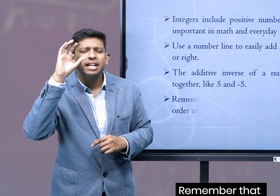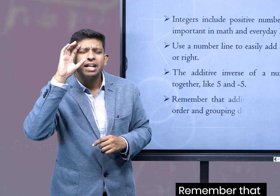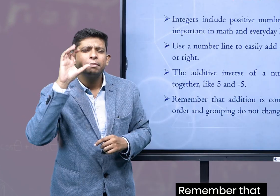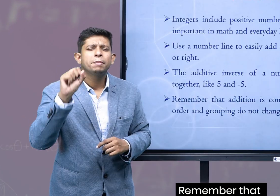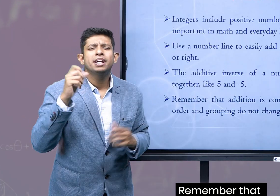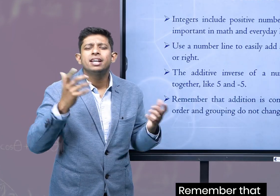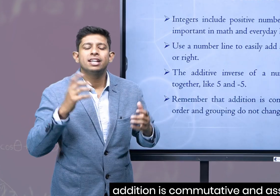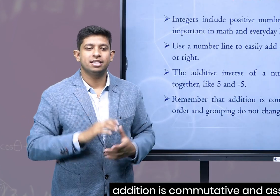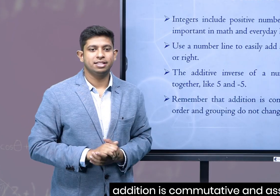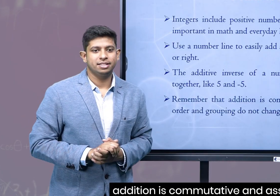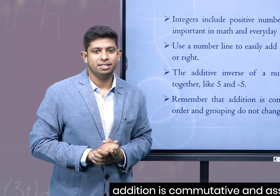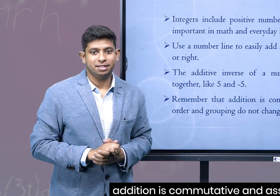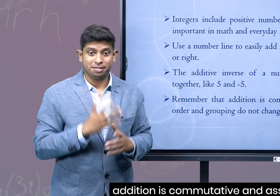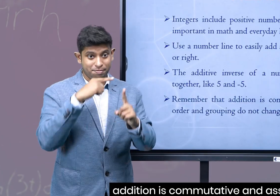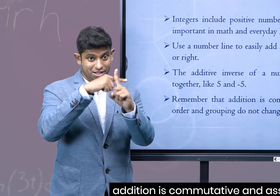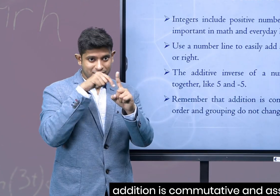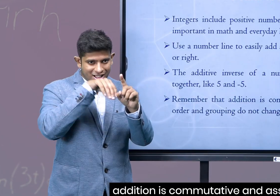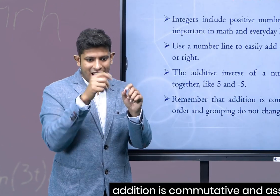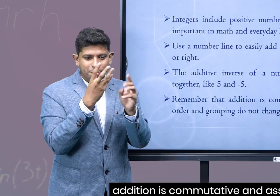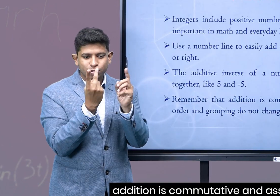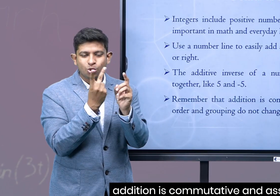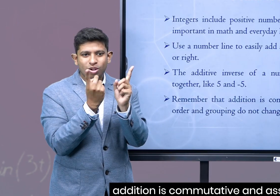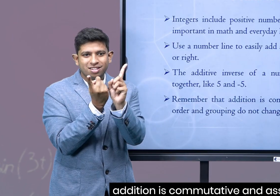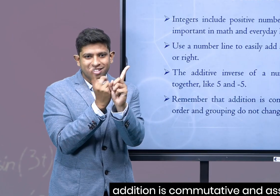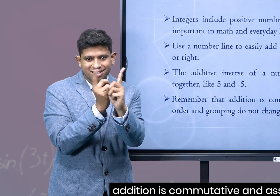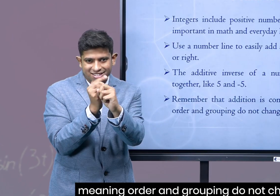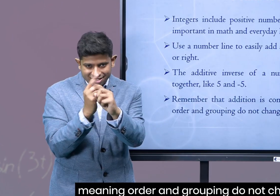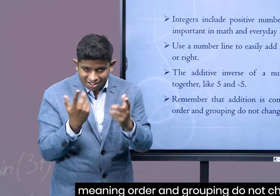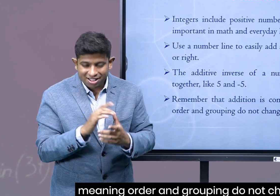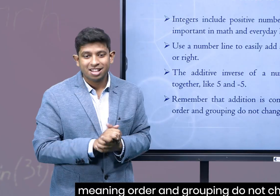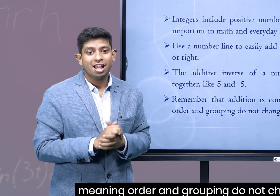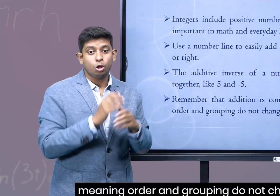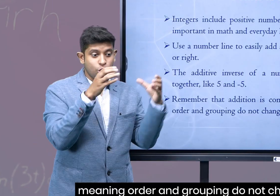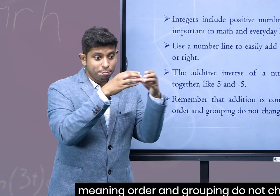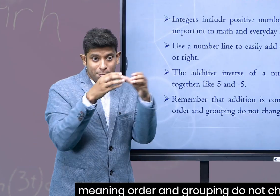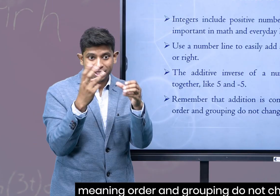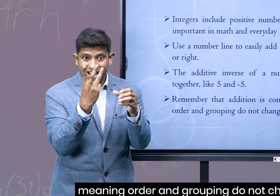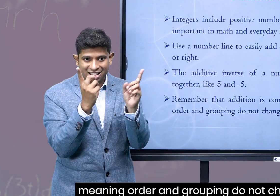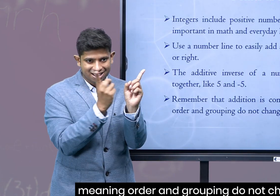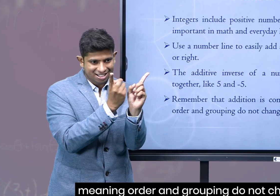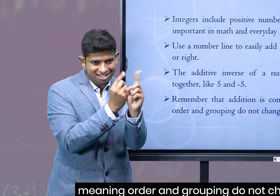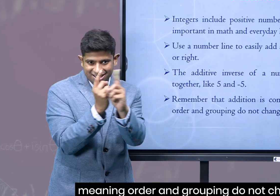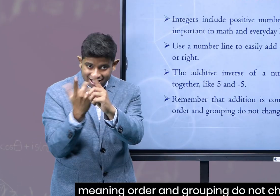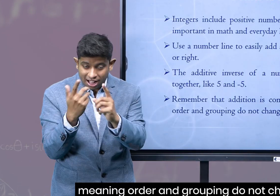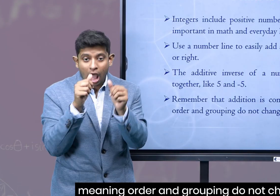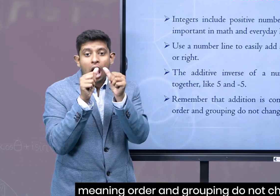Remember that addition is commutative and associative, meaning order and grouping do not change the result.